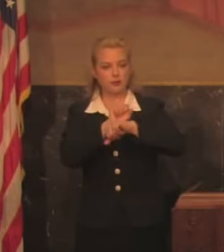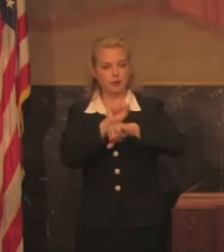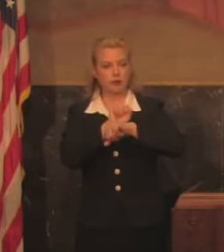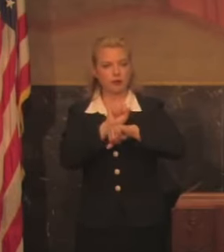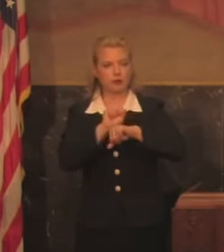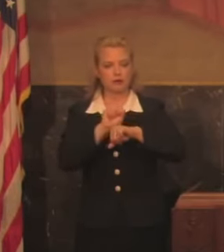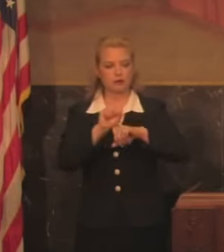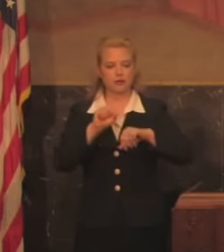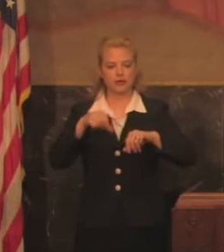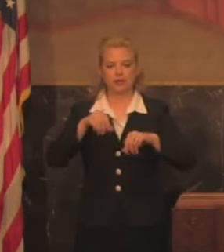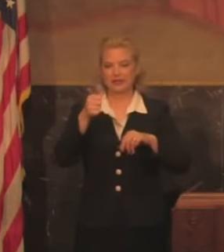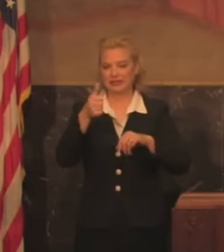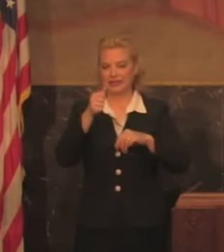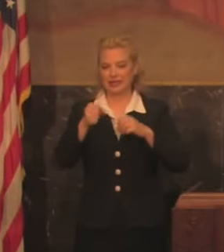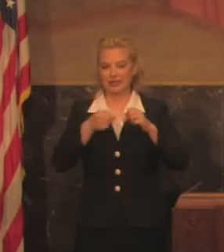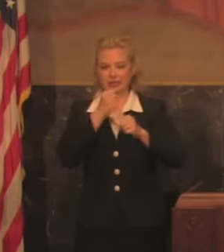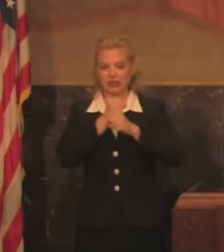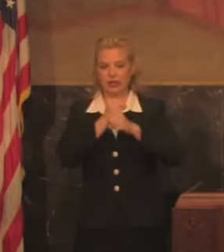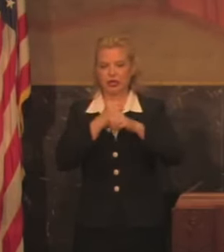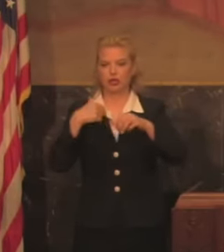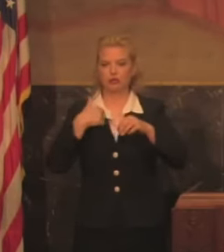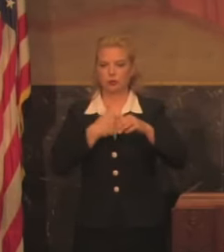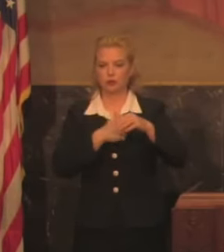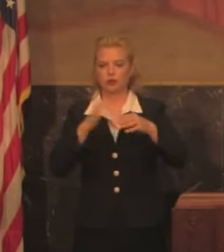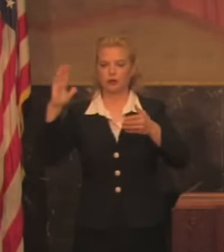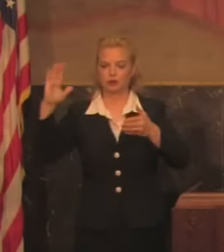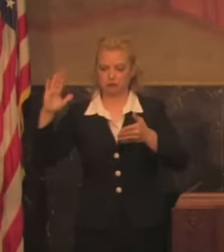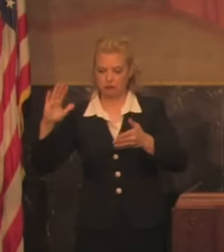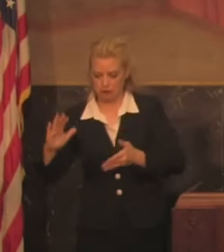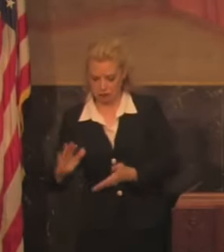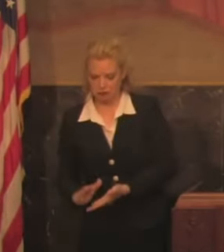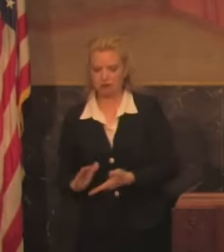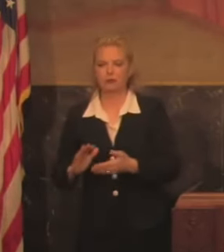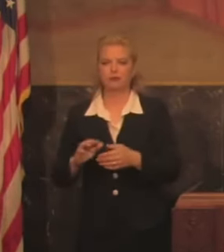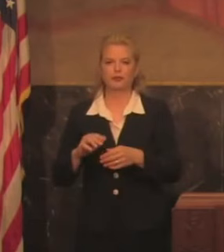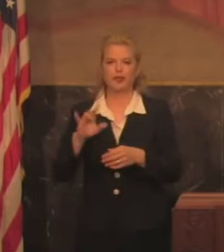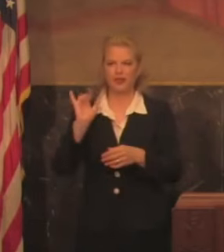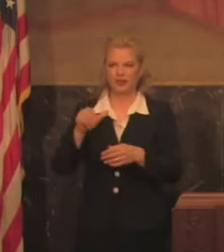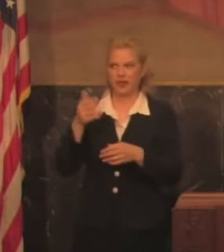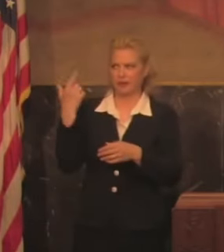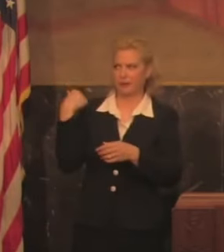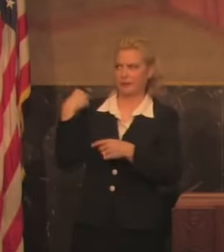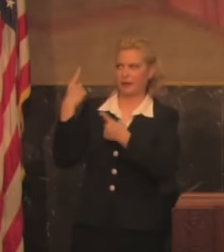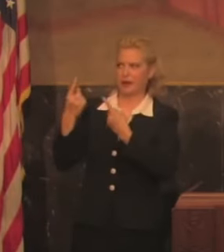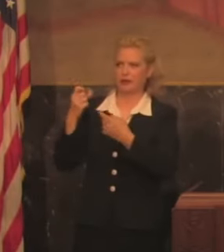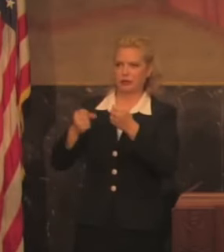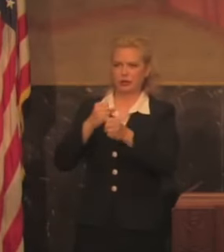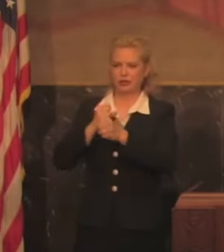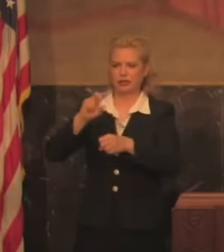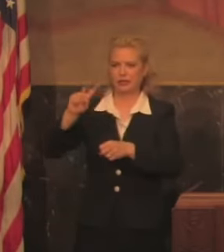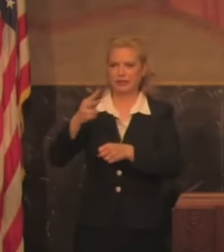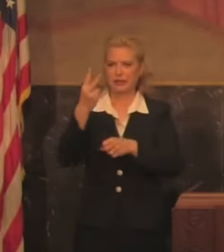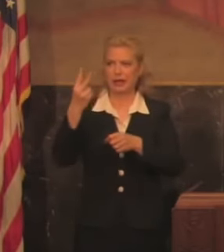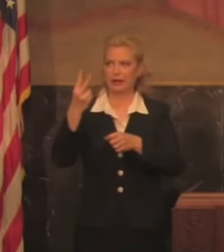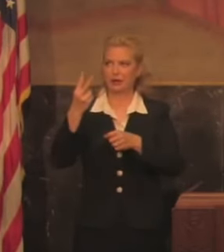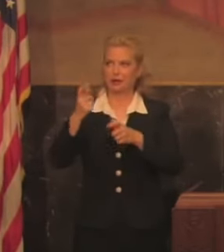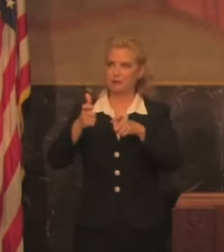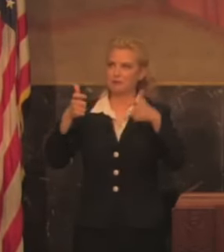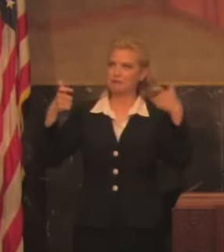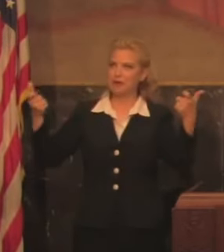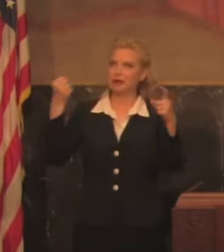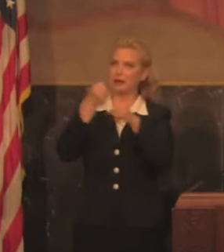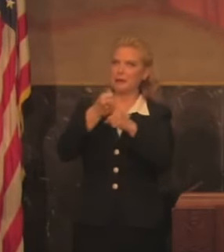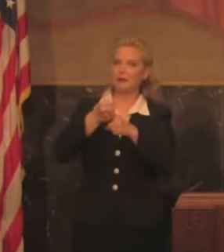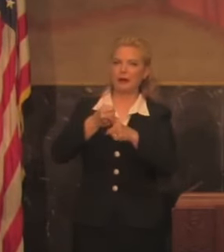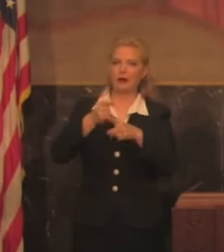the decline in unemployment in Louisiana over the past year is the second largest in the entire country. We're also